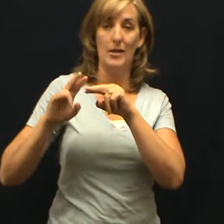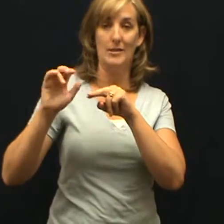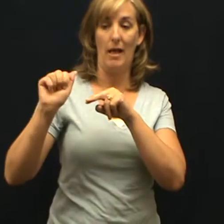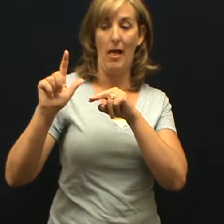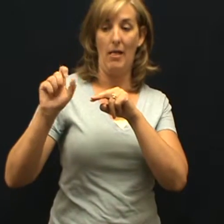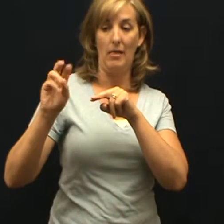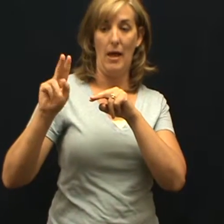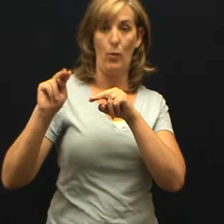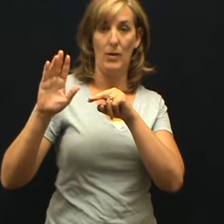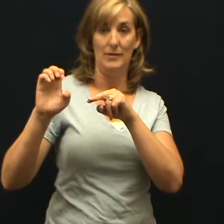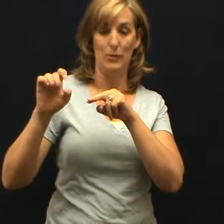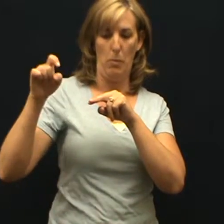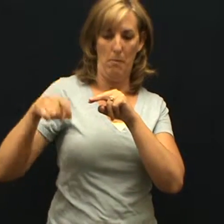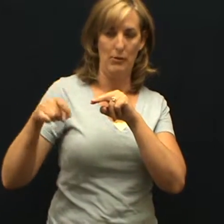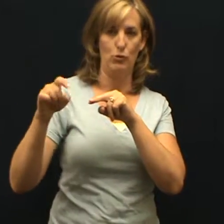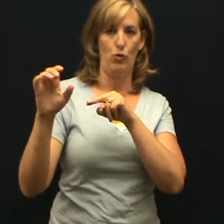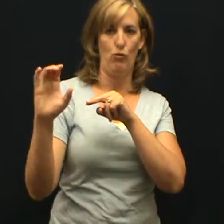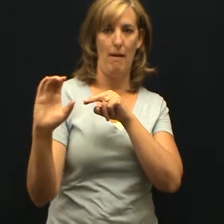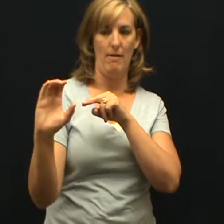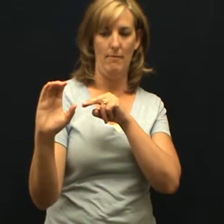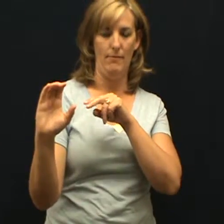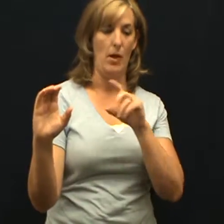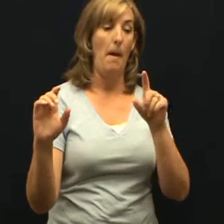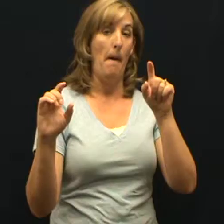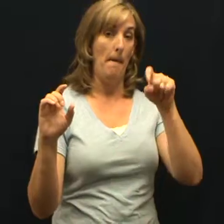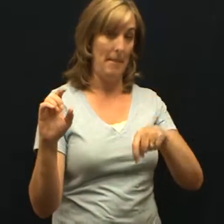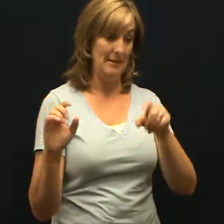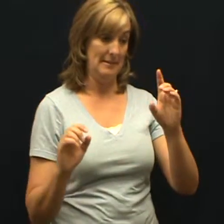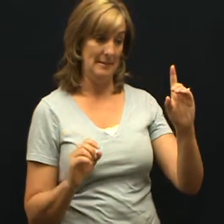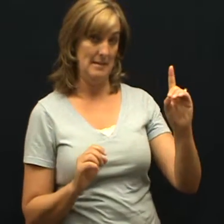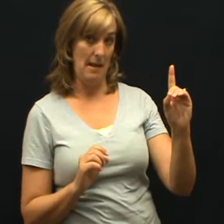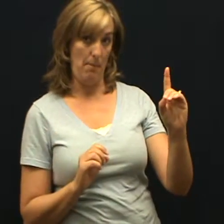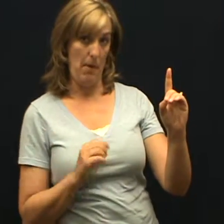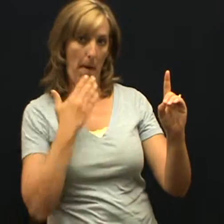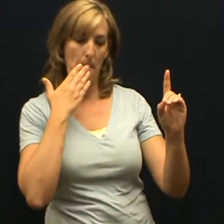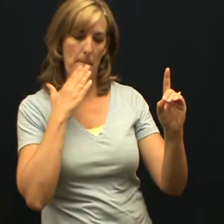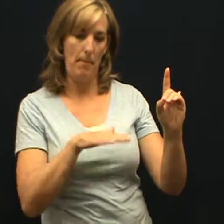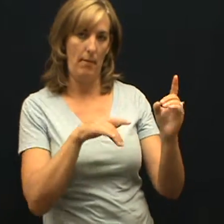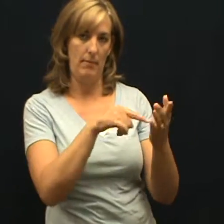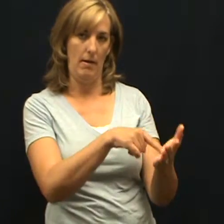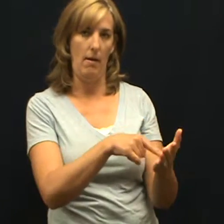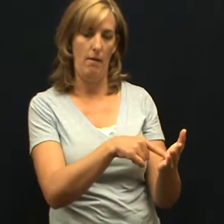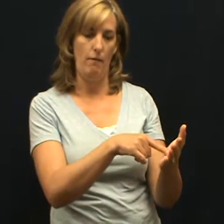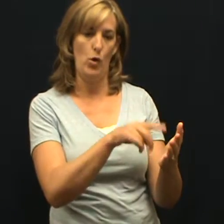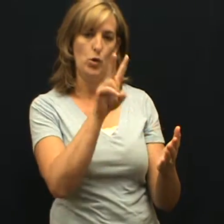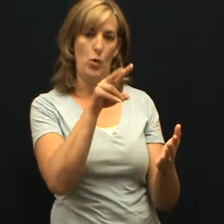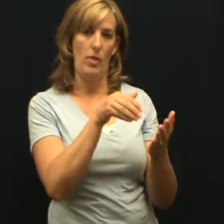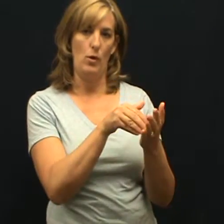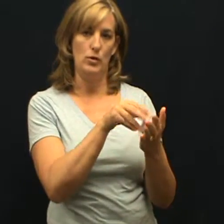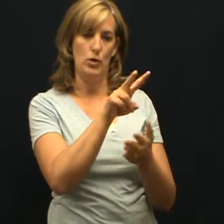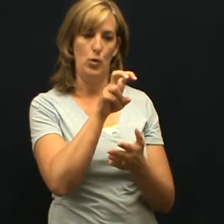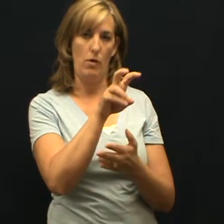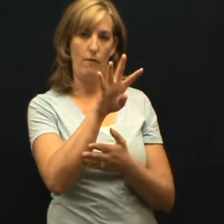credit. So we would have to debit bad debt expense for $2,240 and credit our allowance